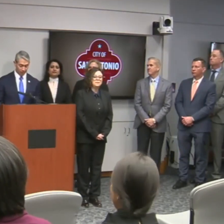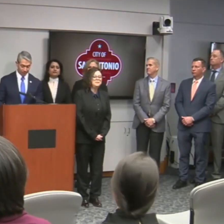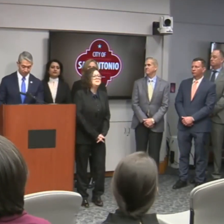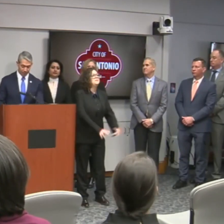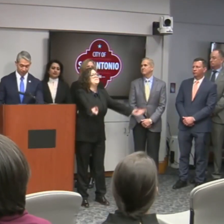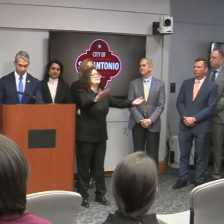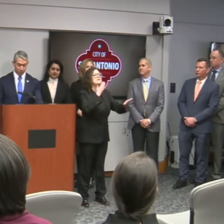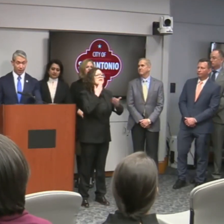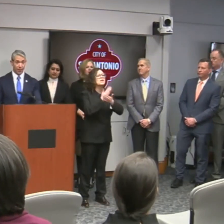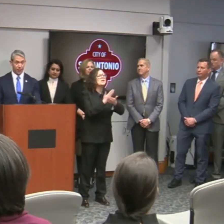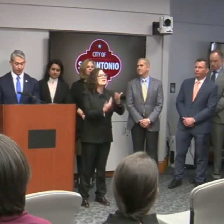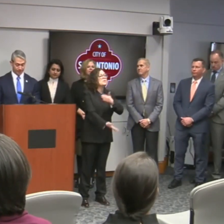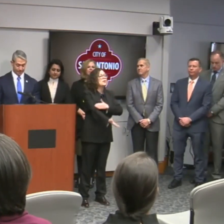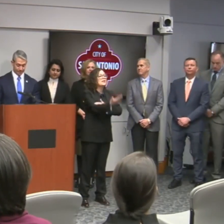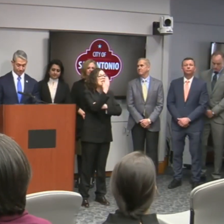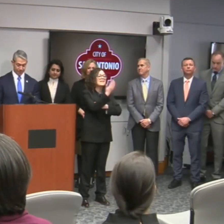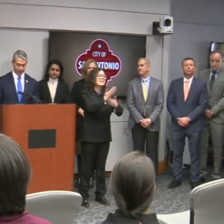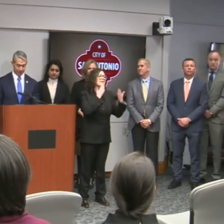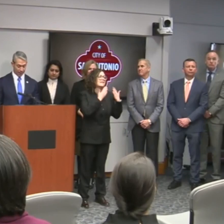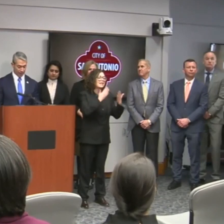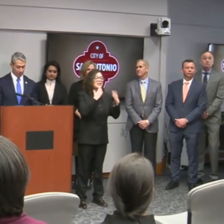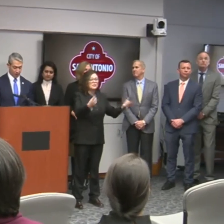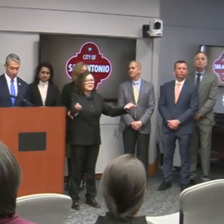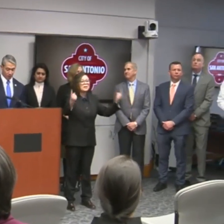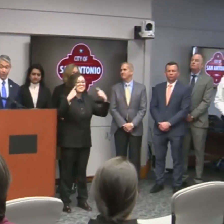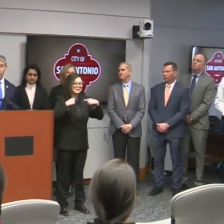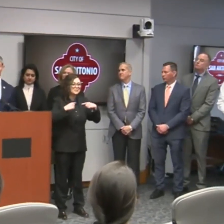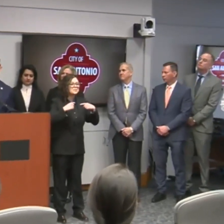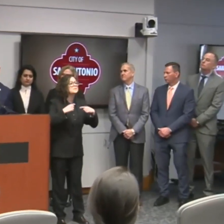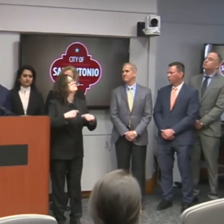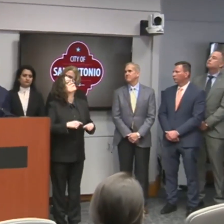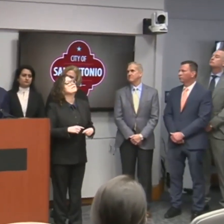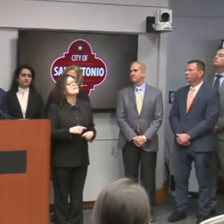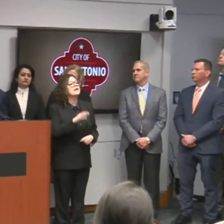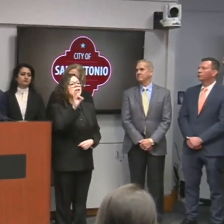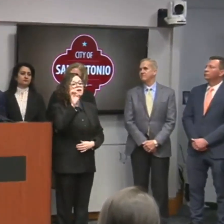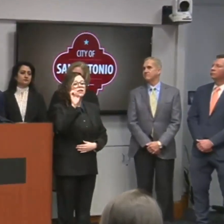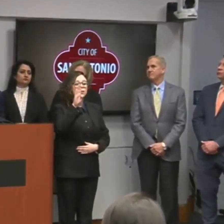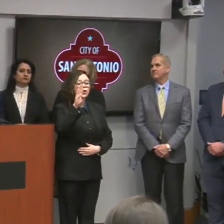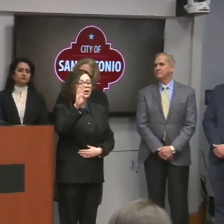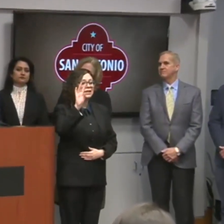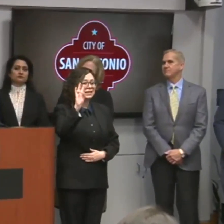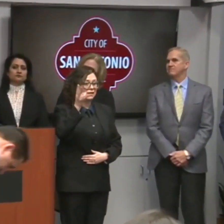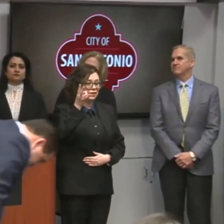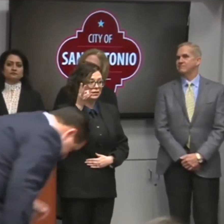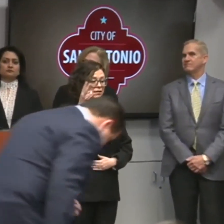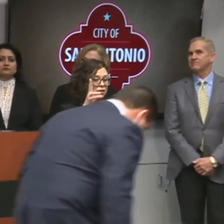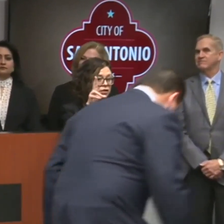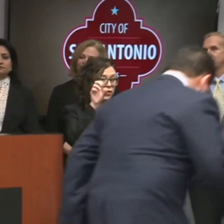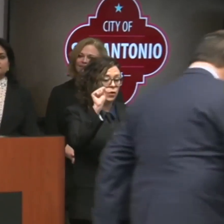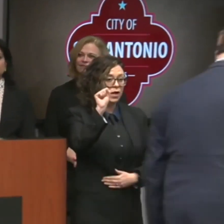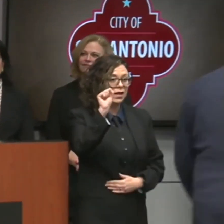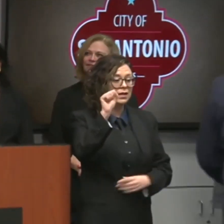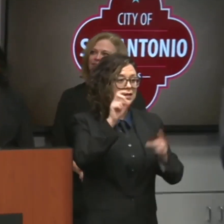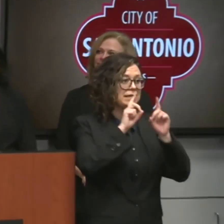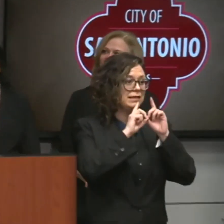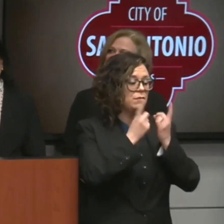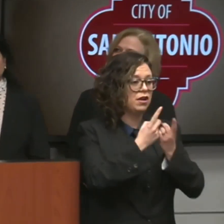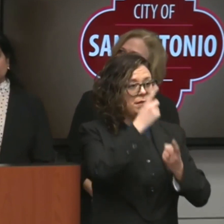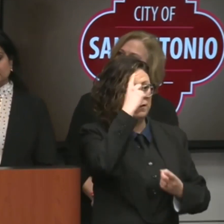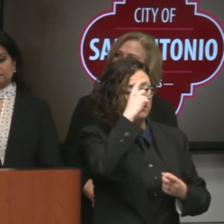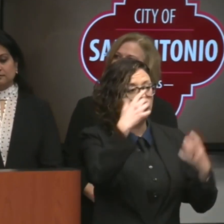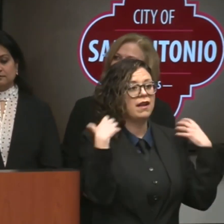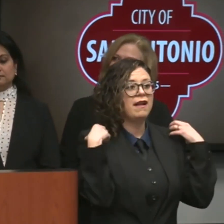Good morning. Thank you for being here. On February 7th, the U.S. Department of Health and Human Services